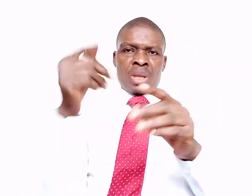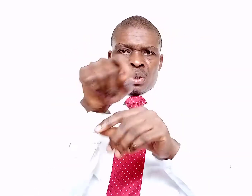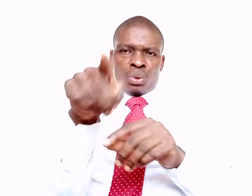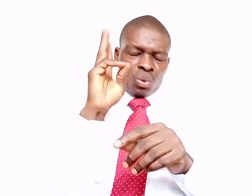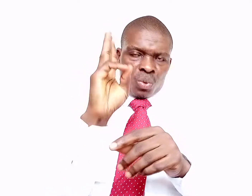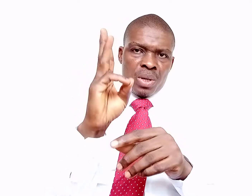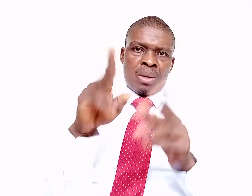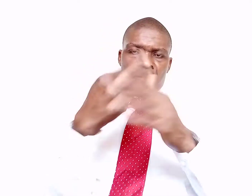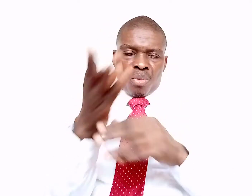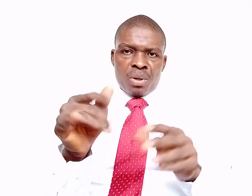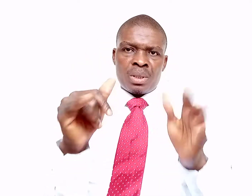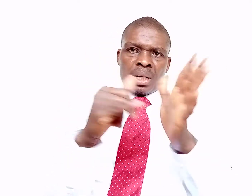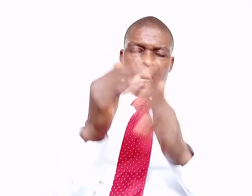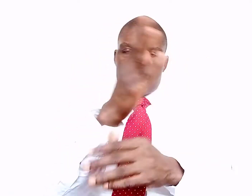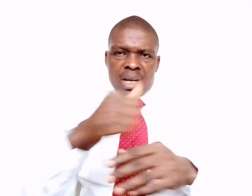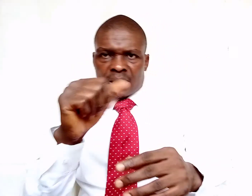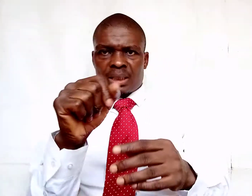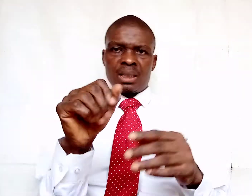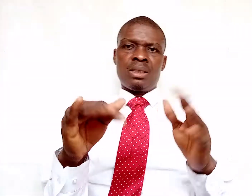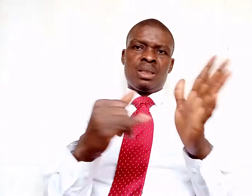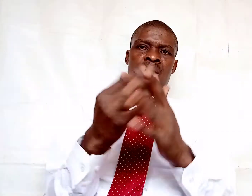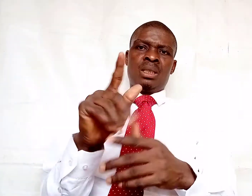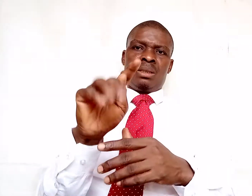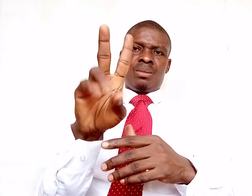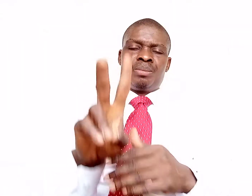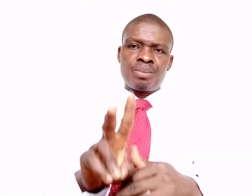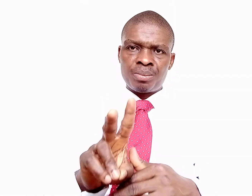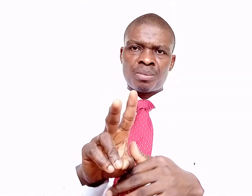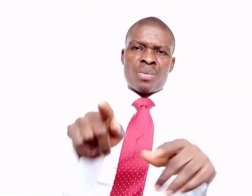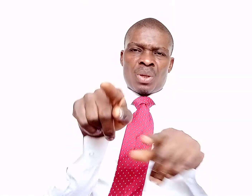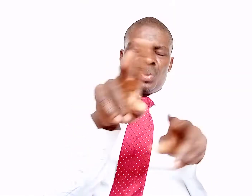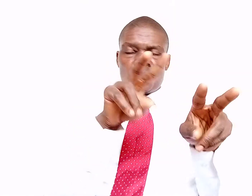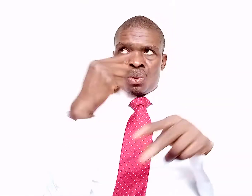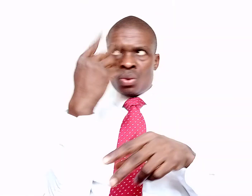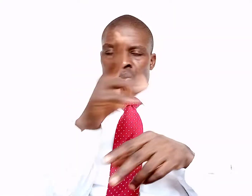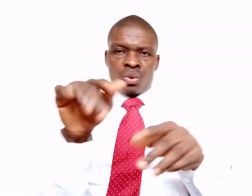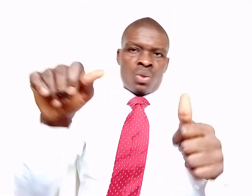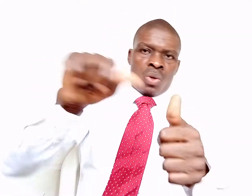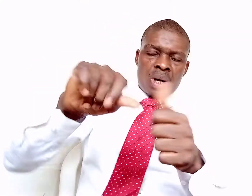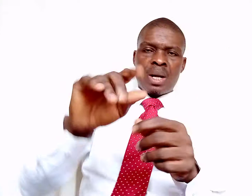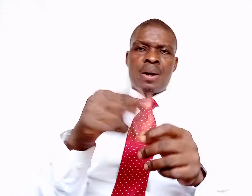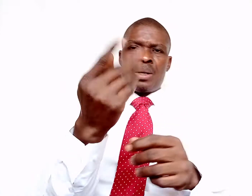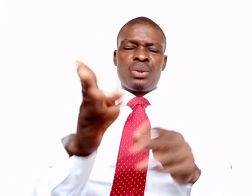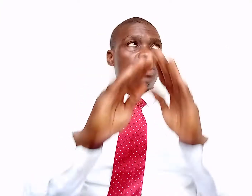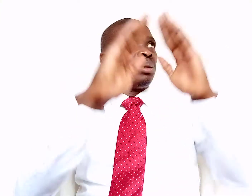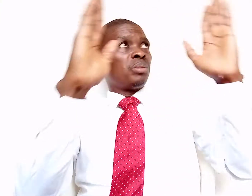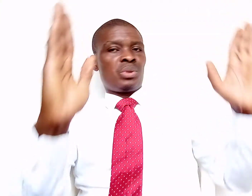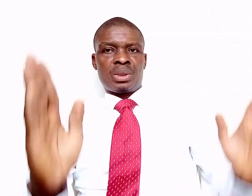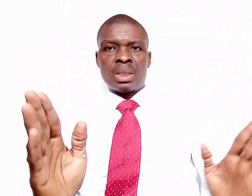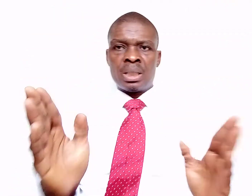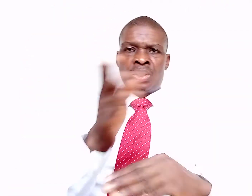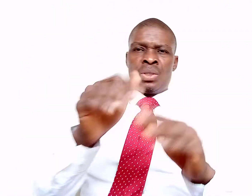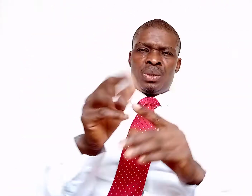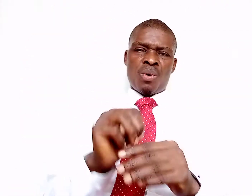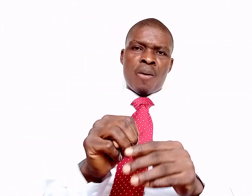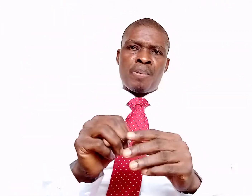turn and see a TV. You look around and see posters on the wall. As you go